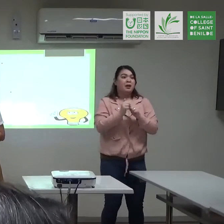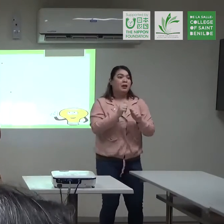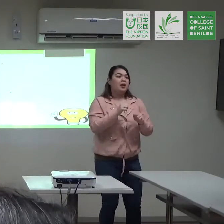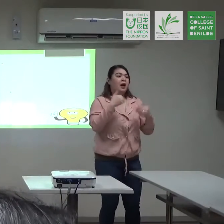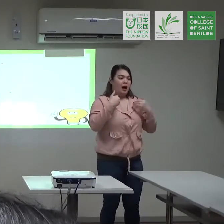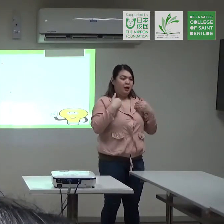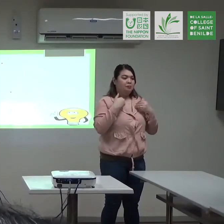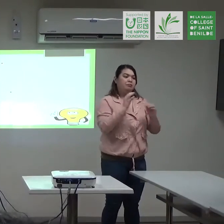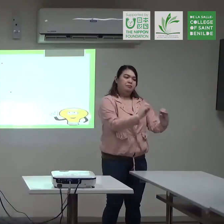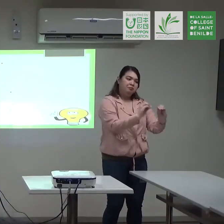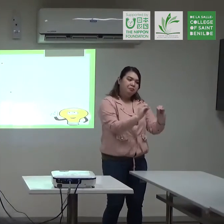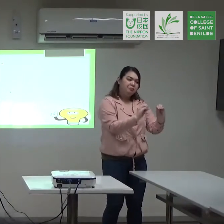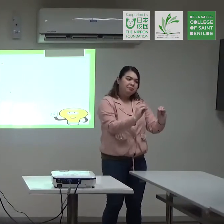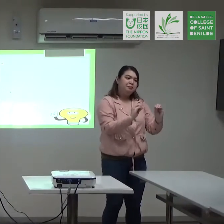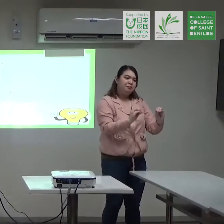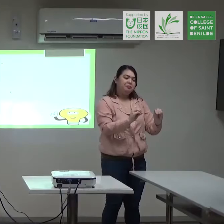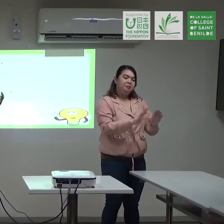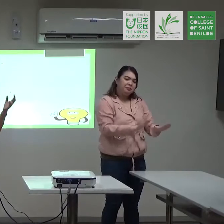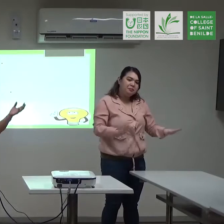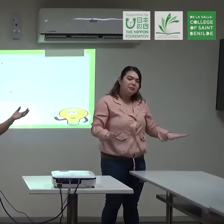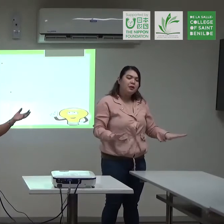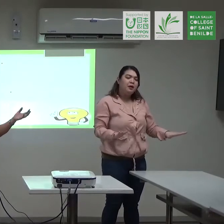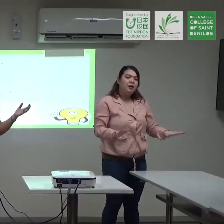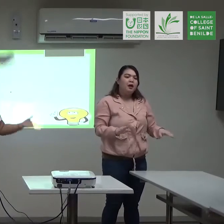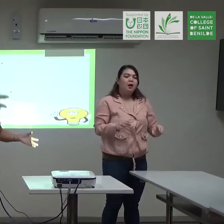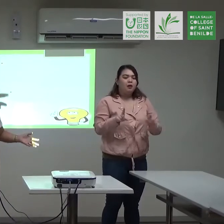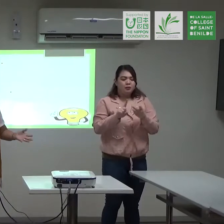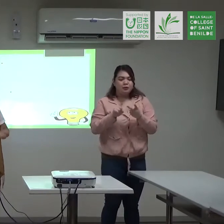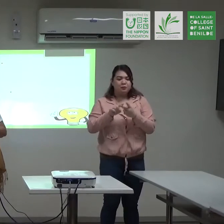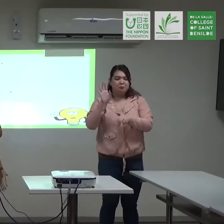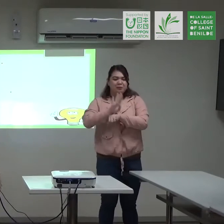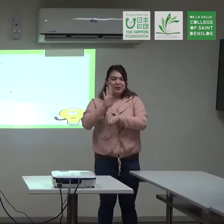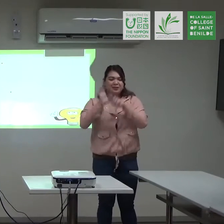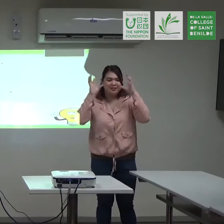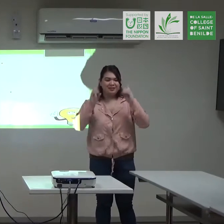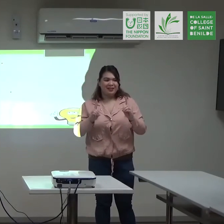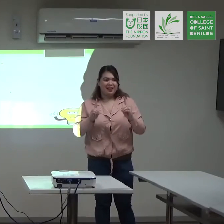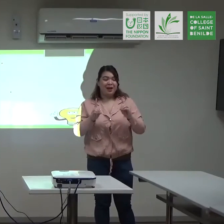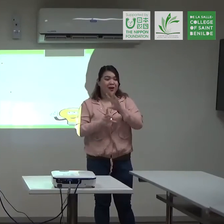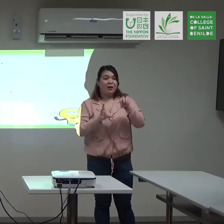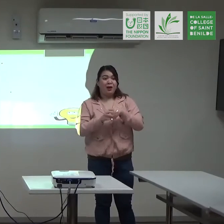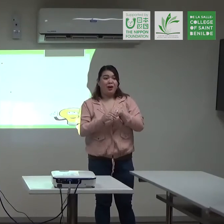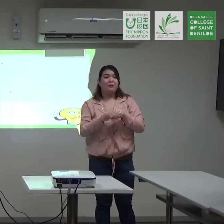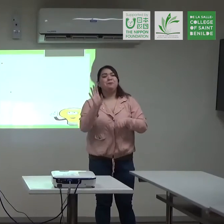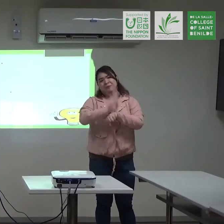child. The business of education is everyone's business.